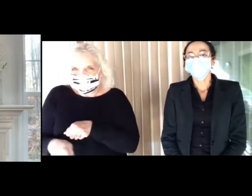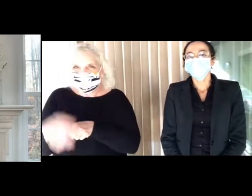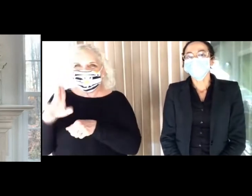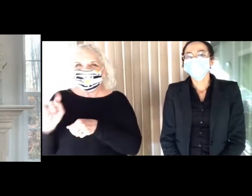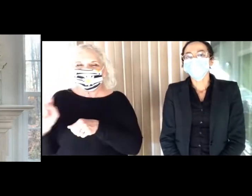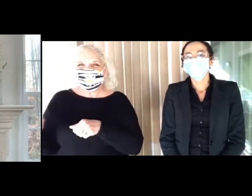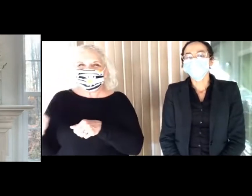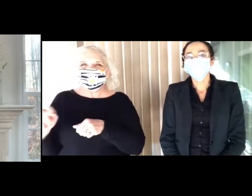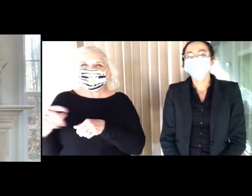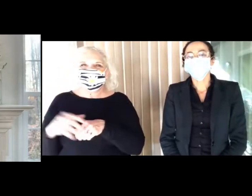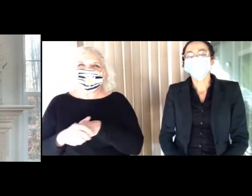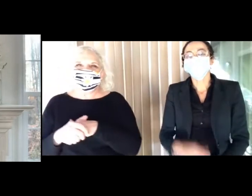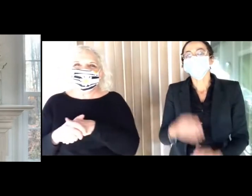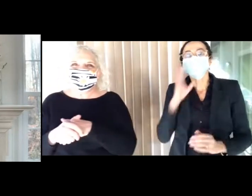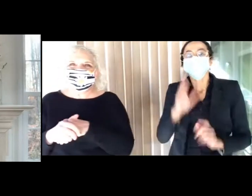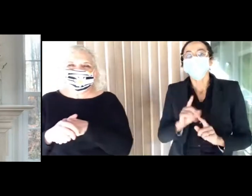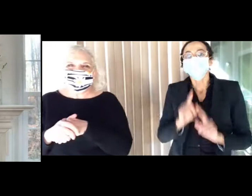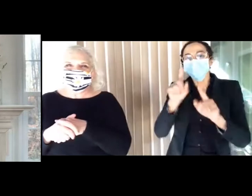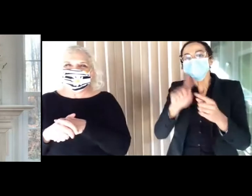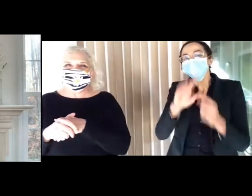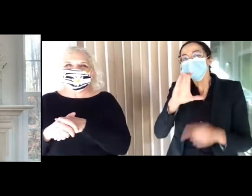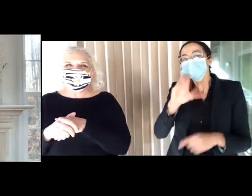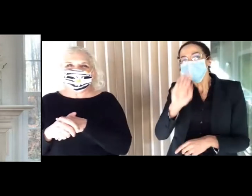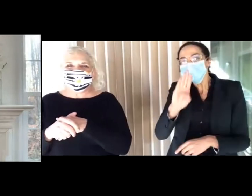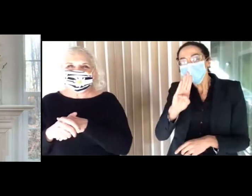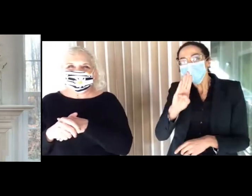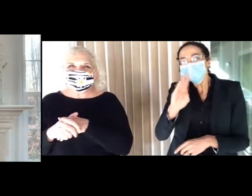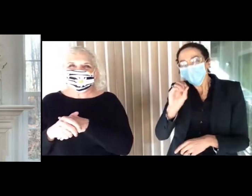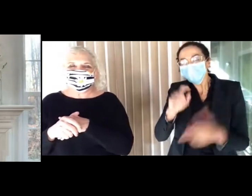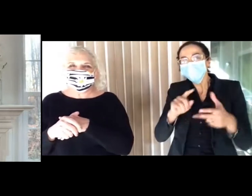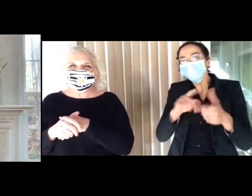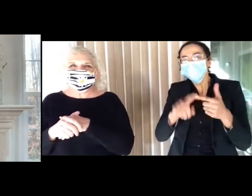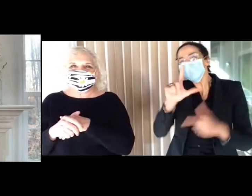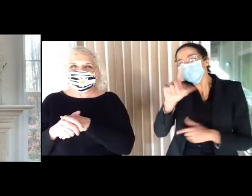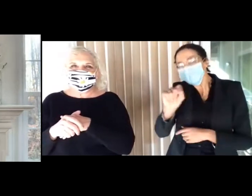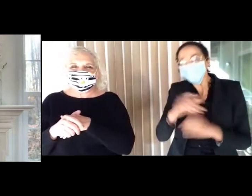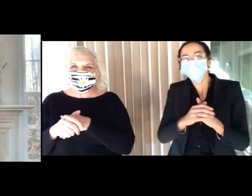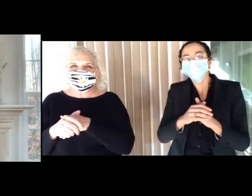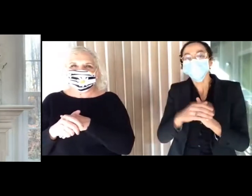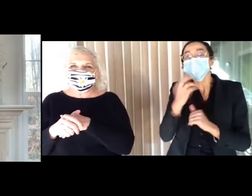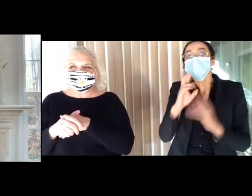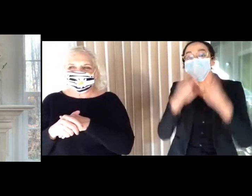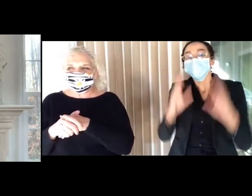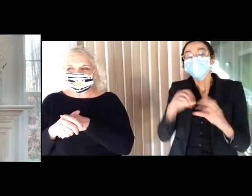Cobb or Tahoe or even their house in Fremont every summer for a week